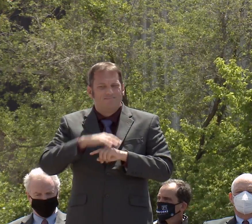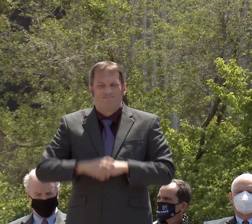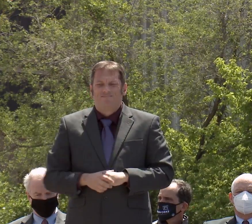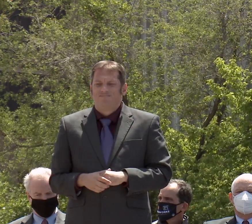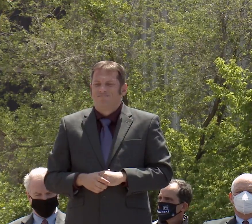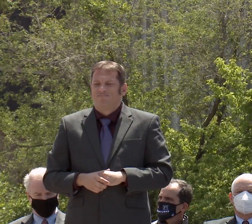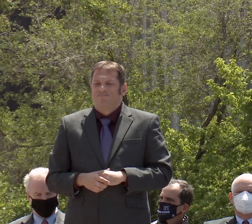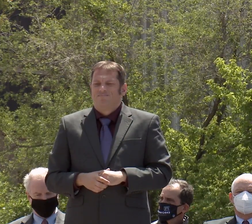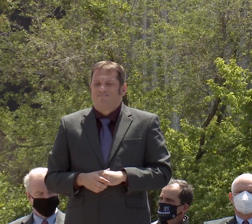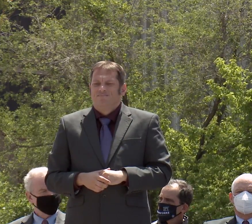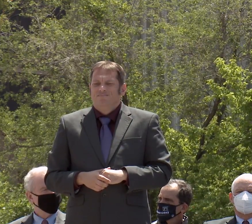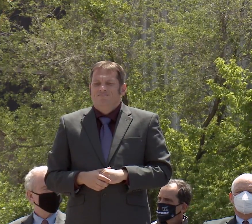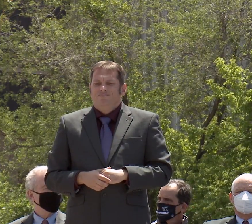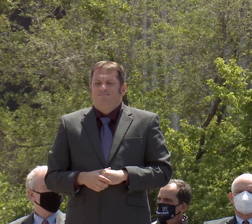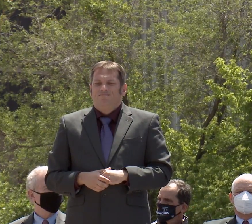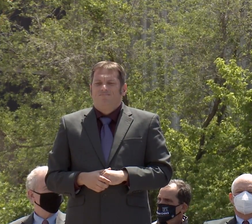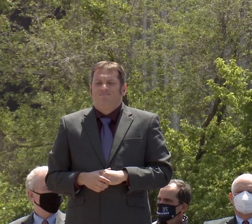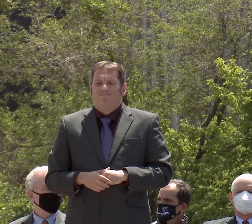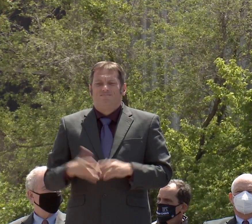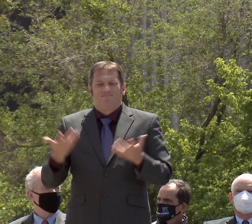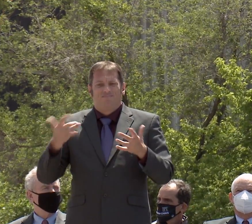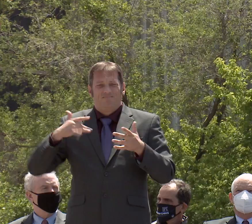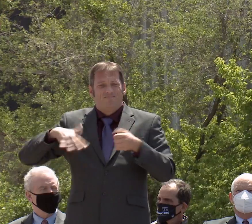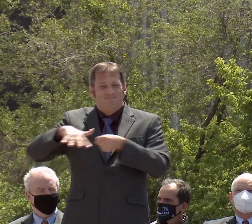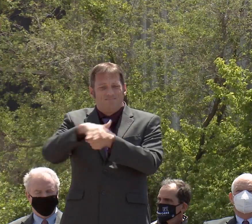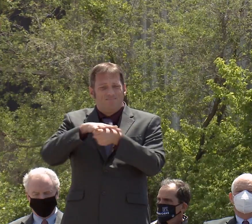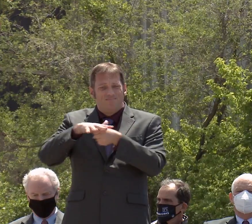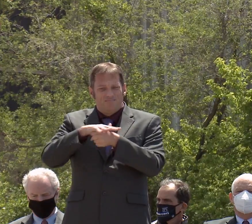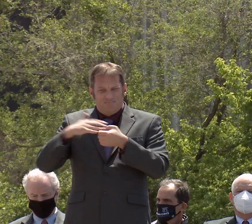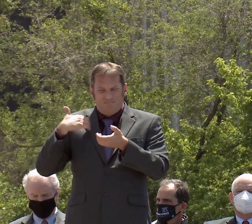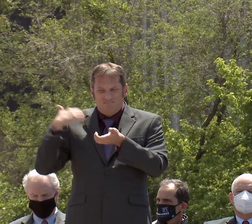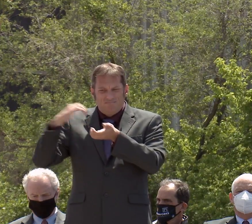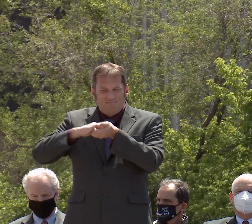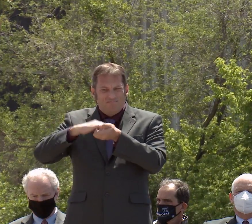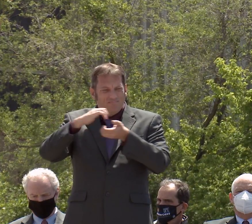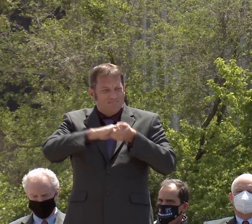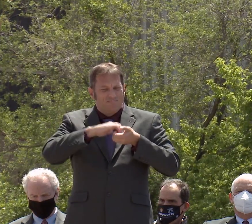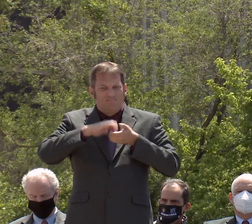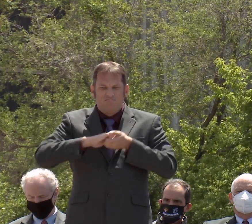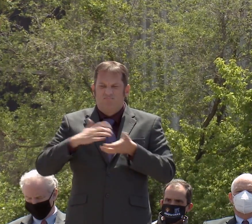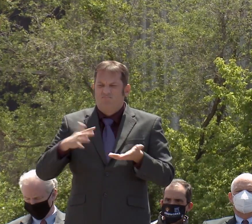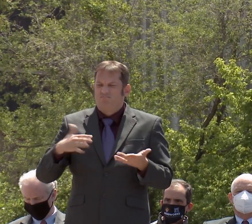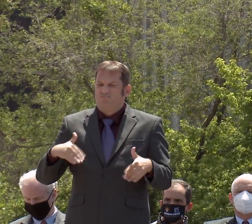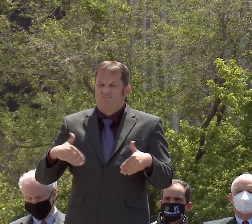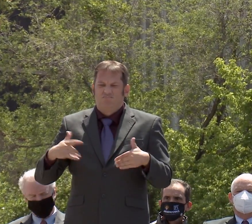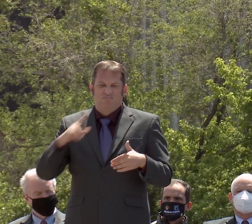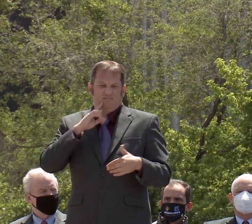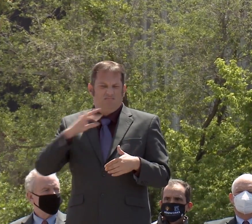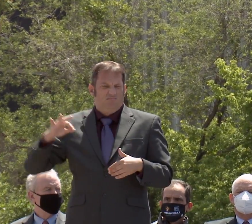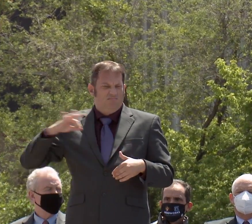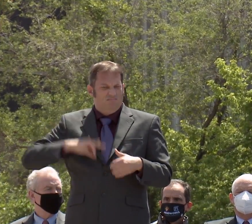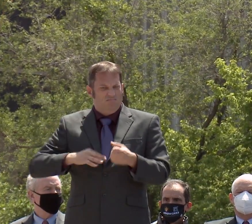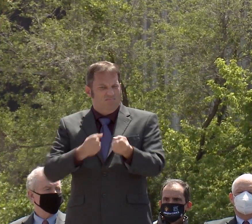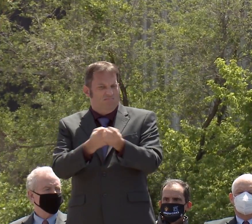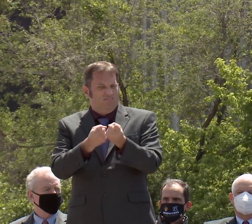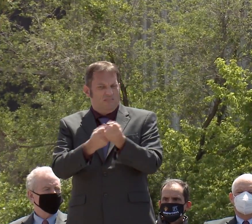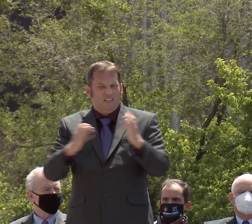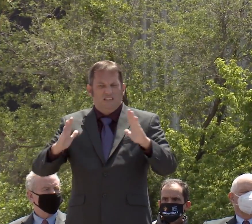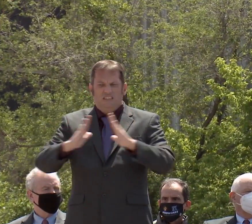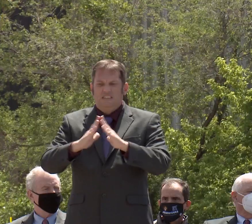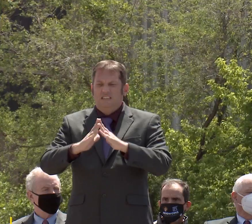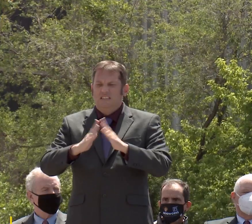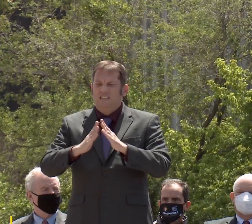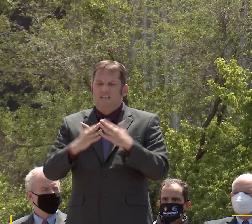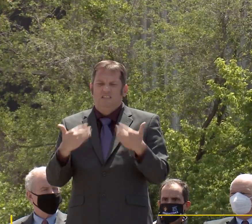to support all of our communities. And we know that across our region, our residents expect and deserve high-quality services from all